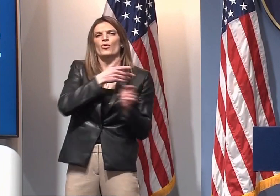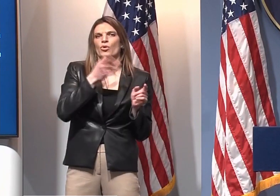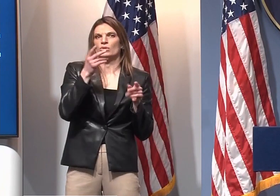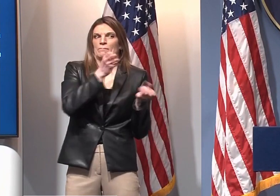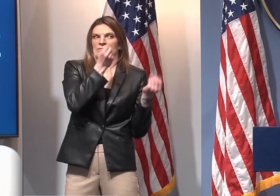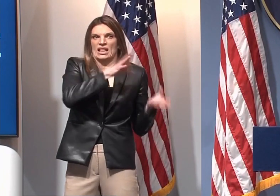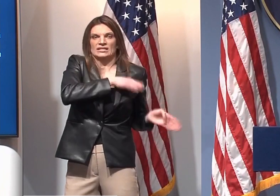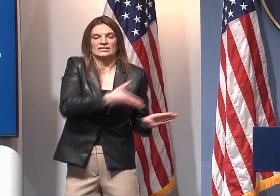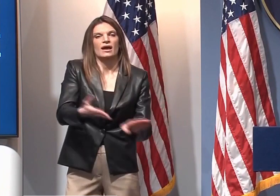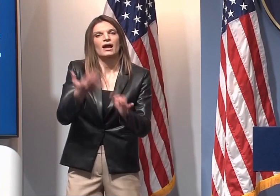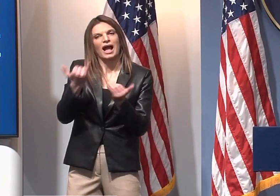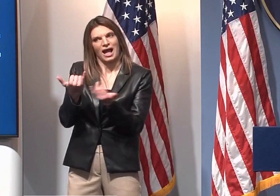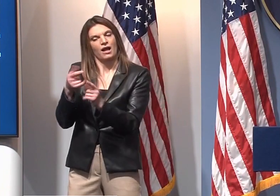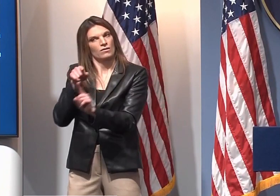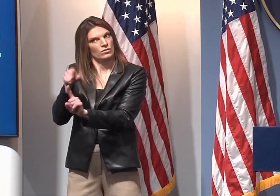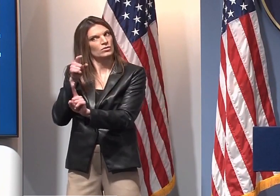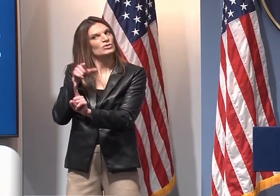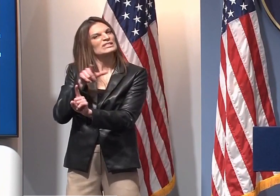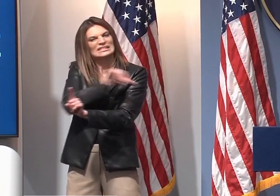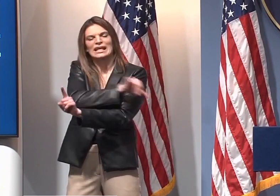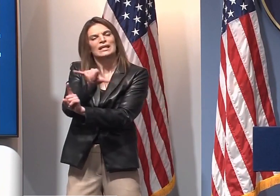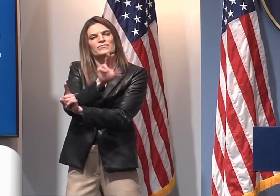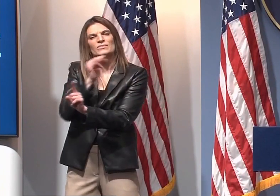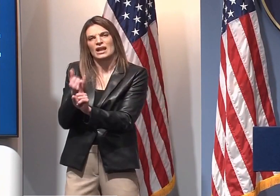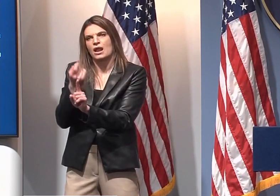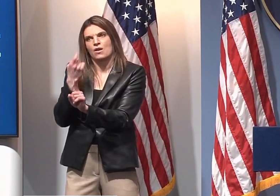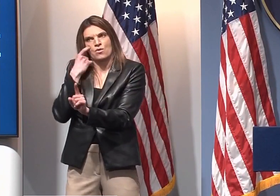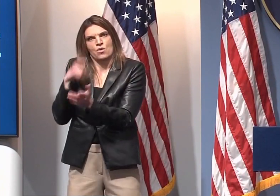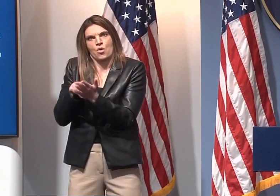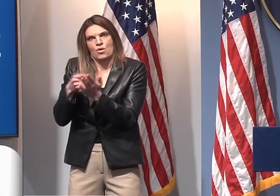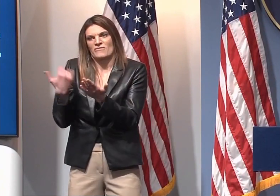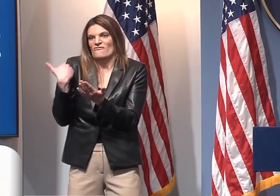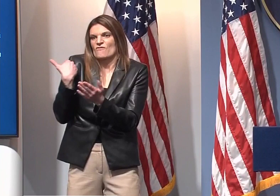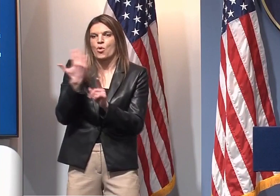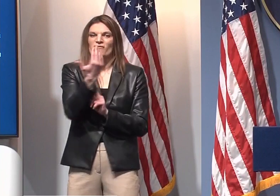from approximately 15 deaths per day to close to 40.